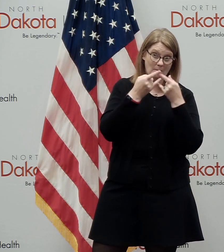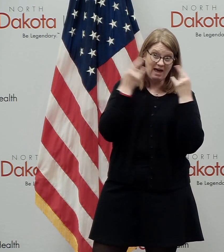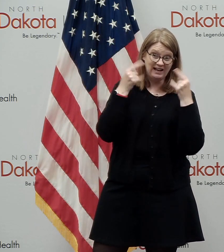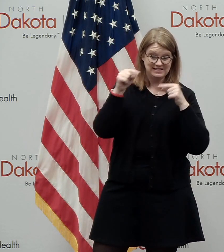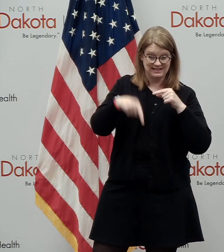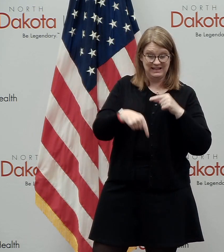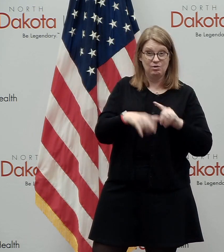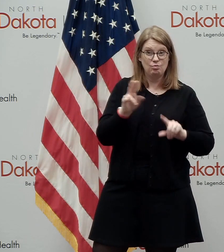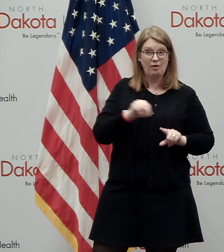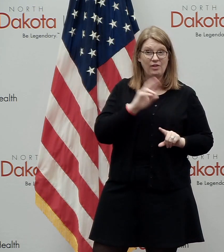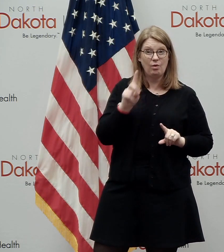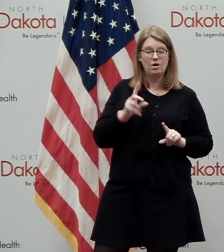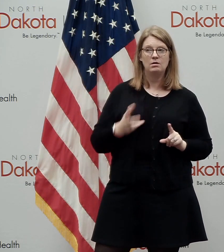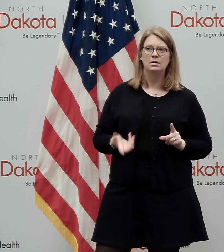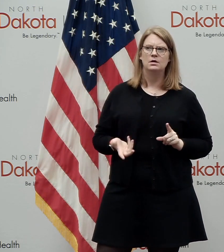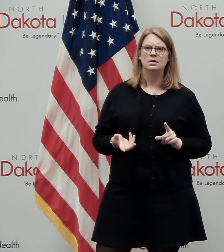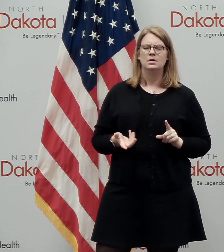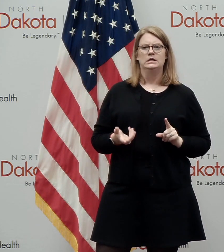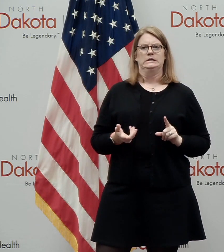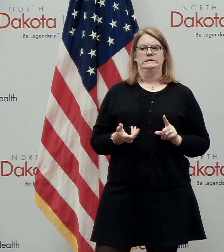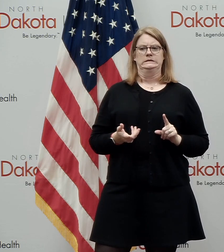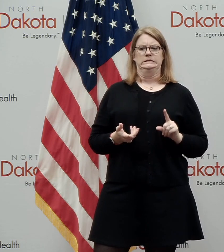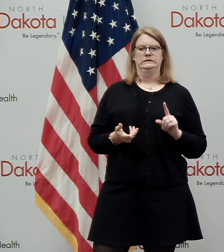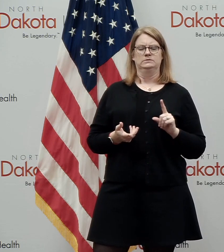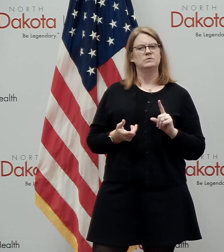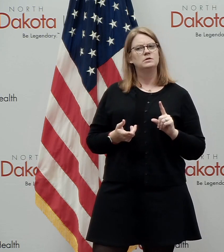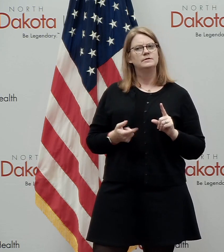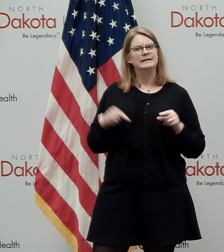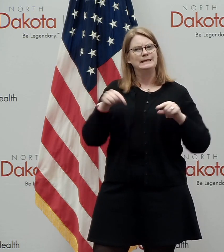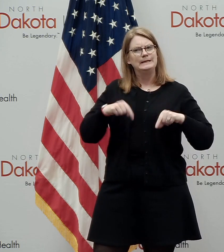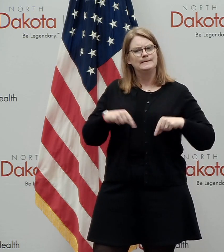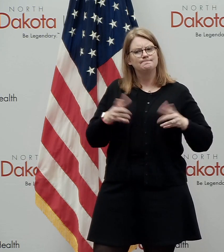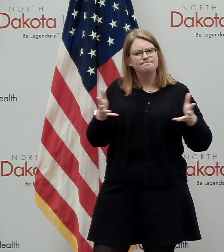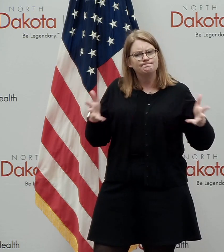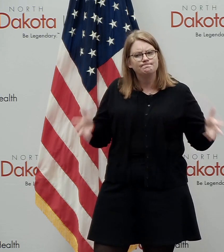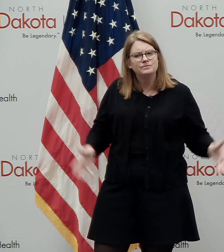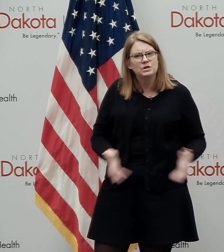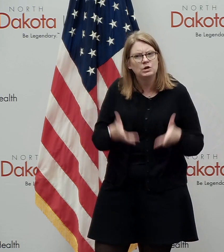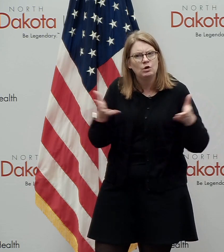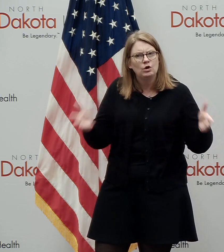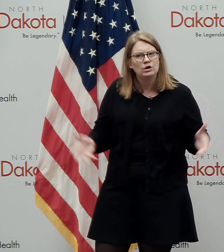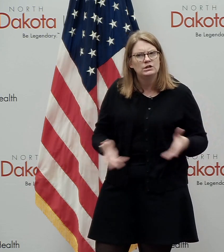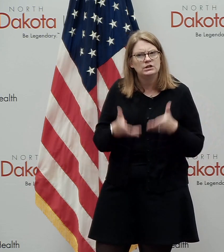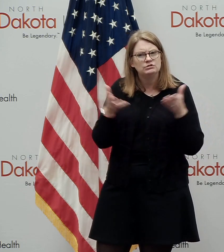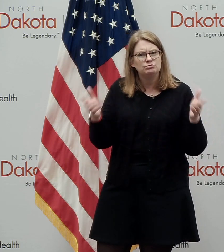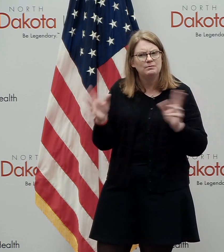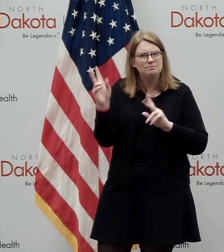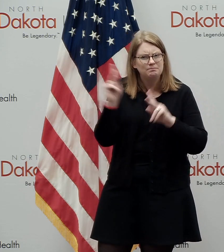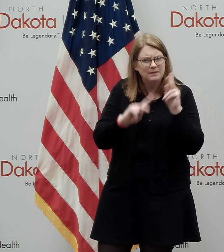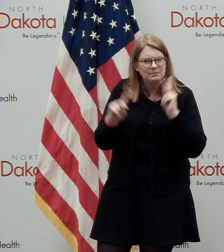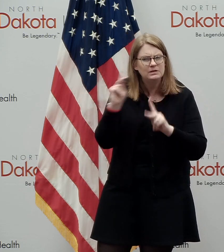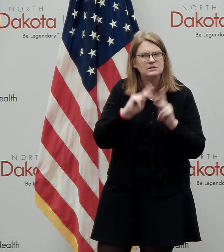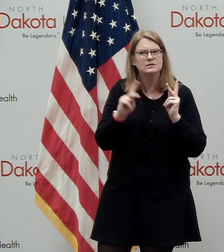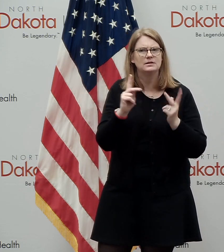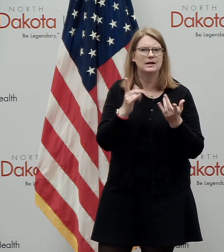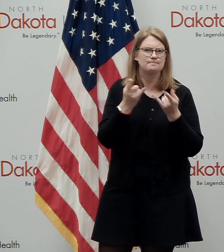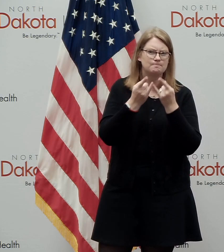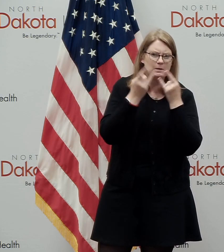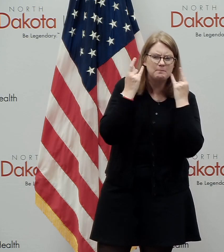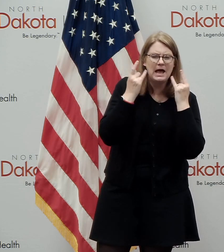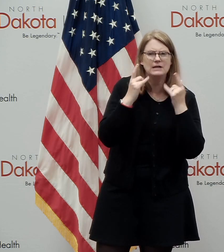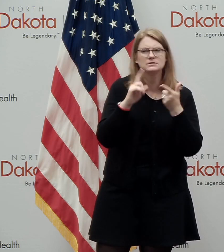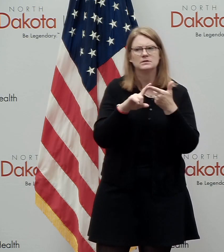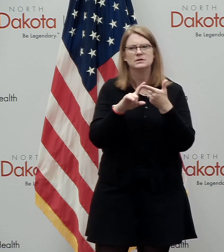North Dakota, they might say, hey, what are we going to do to help encourage people to have greater understanding and empathy about wearing masks when it's responsible?